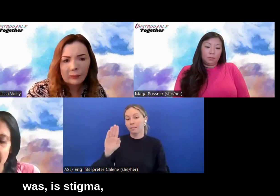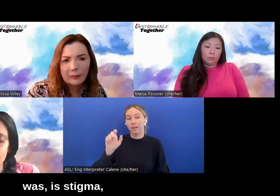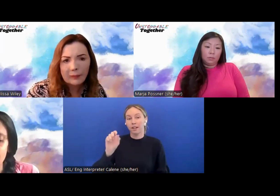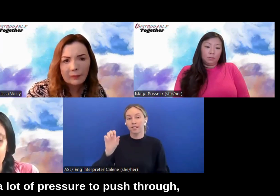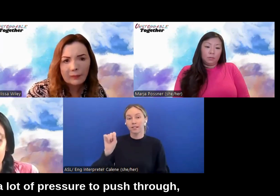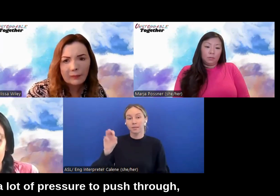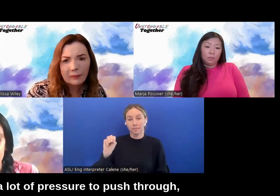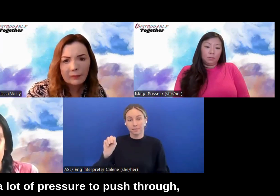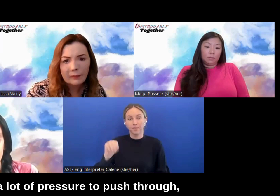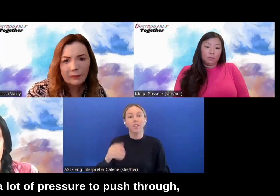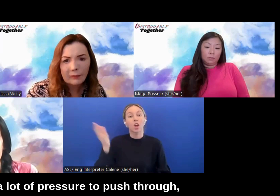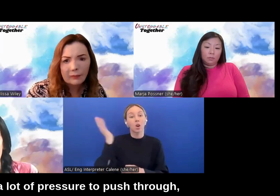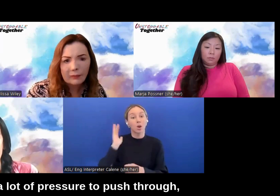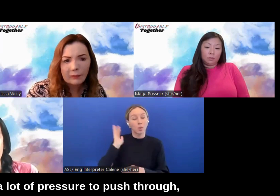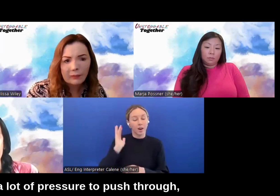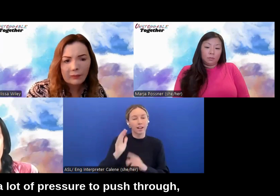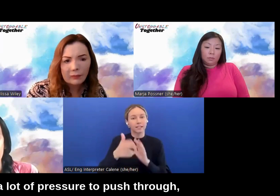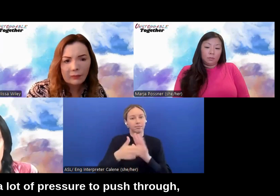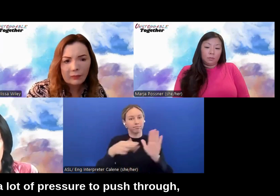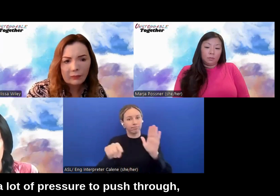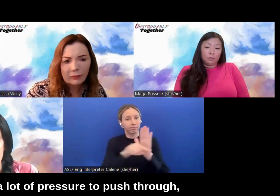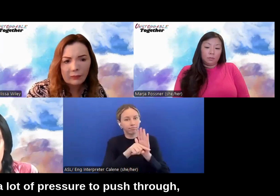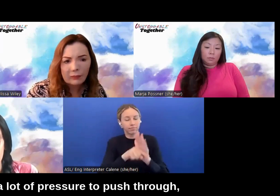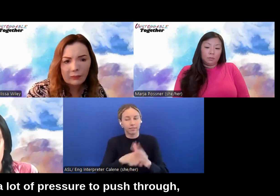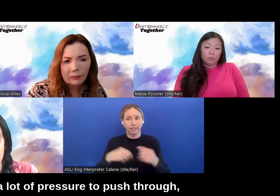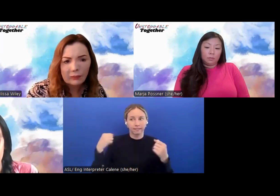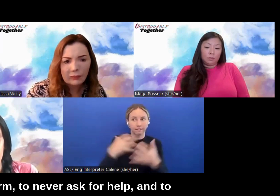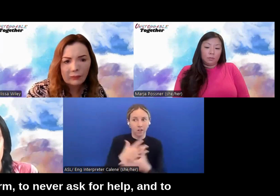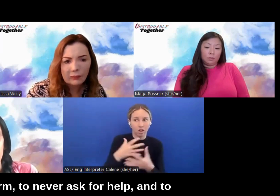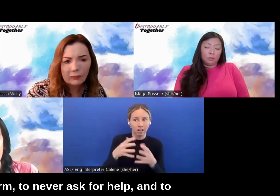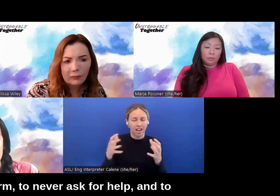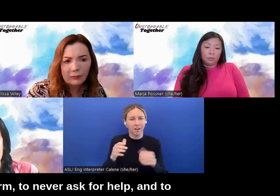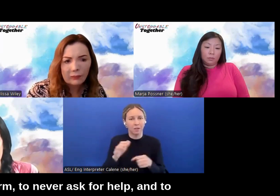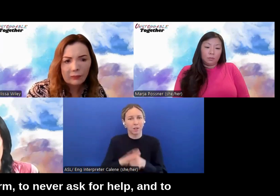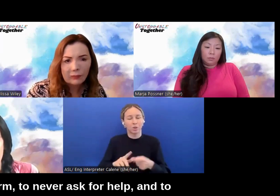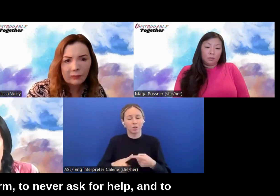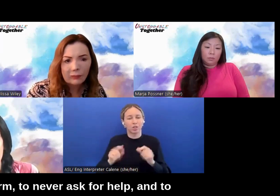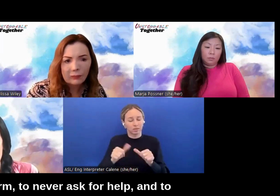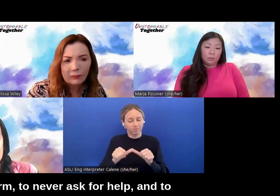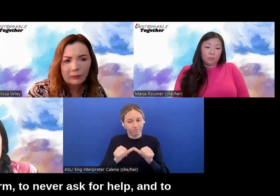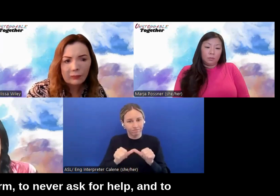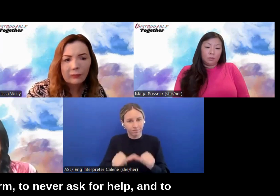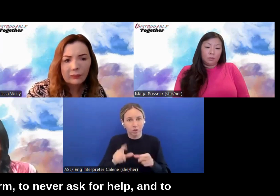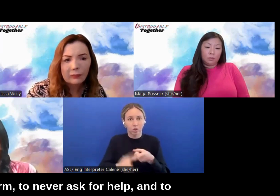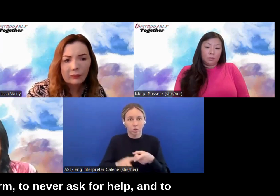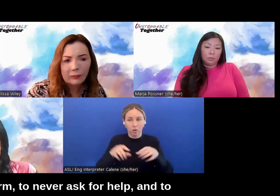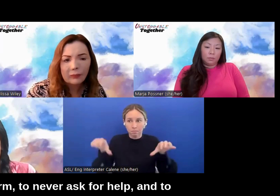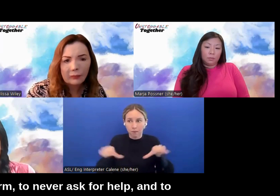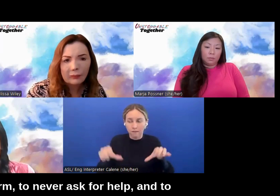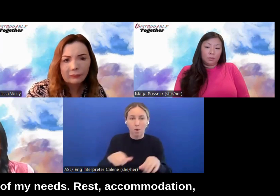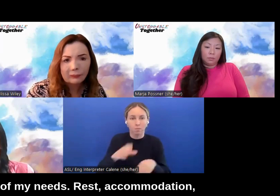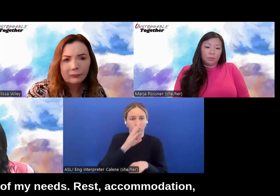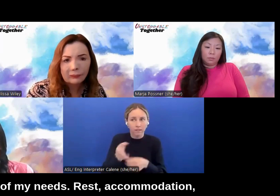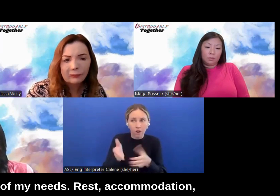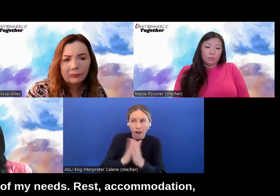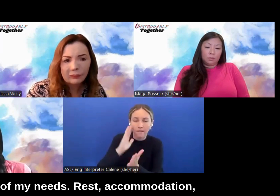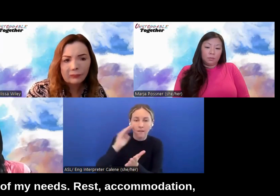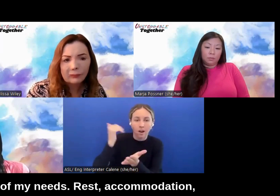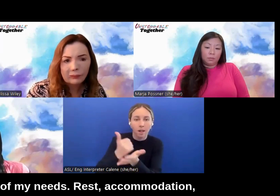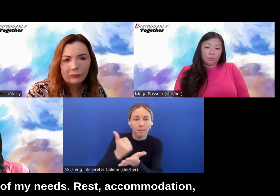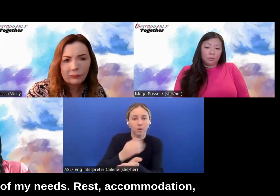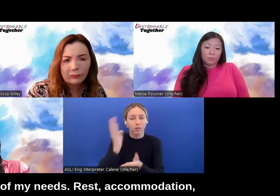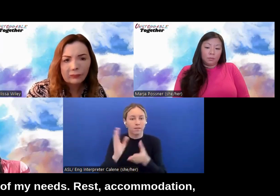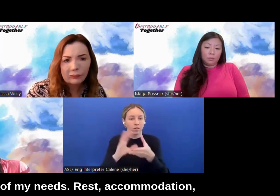is stigma, fear, and a lot of pressure to push through, to perform, to never ask for help, and to never speak